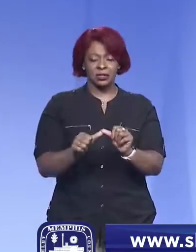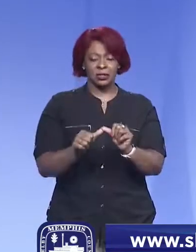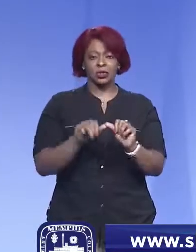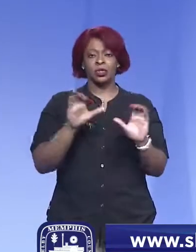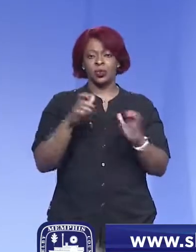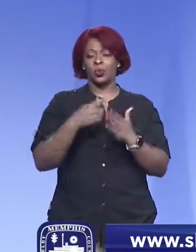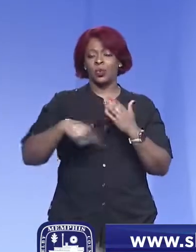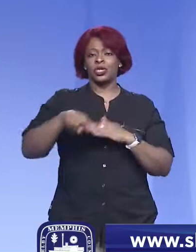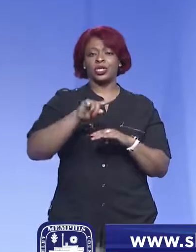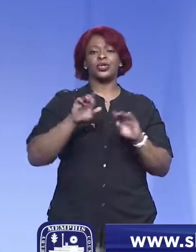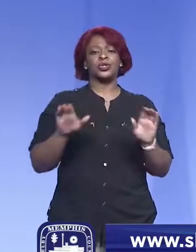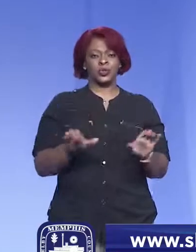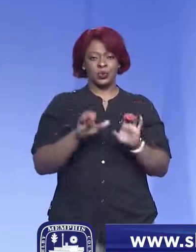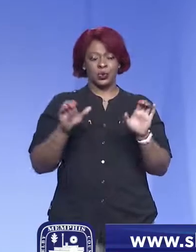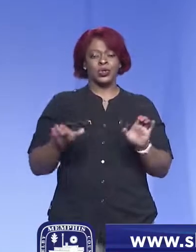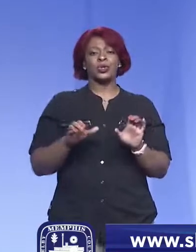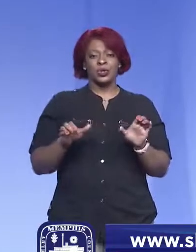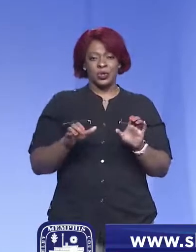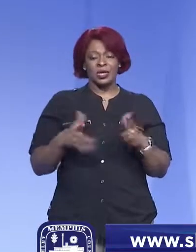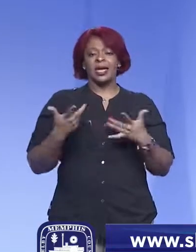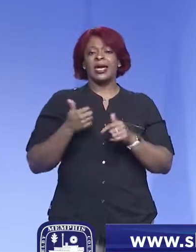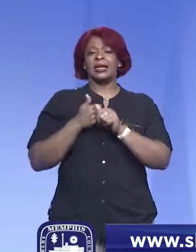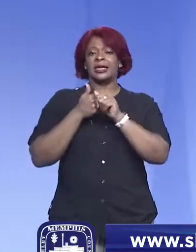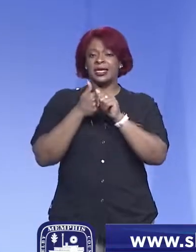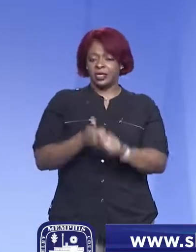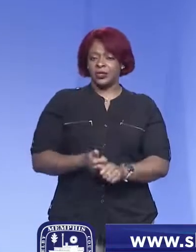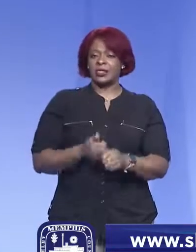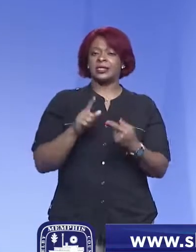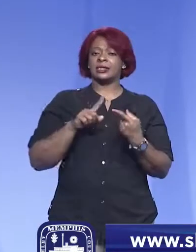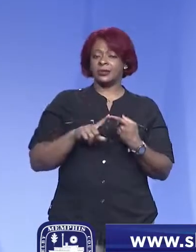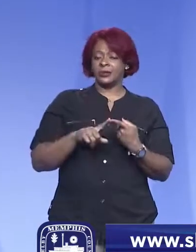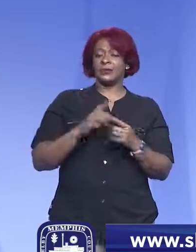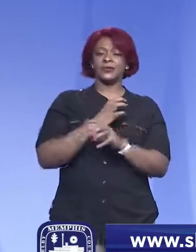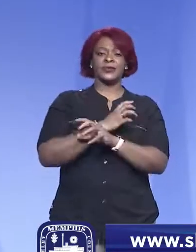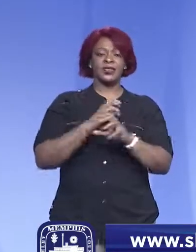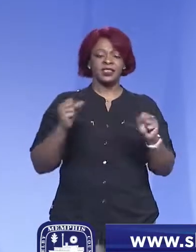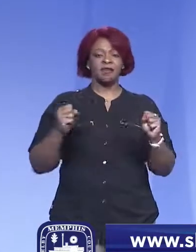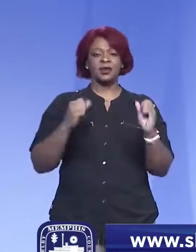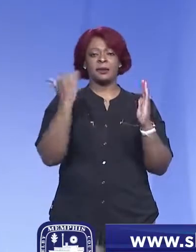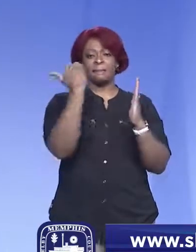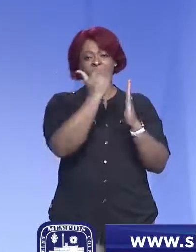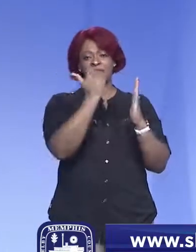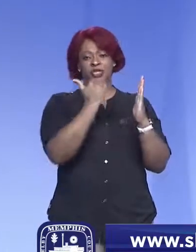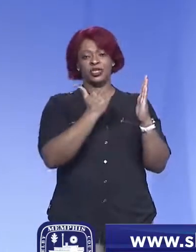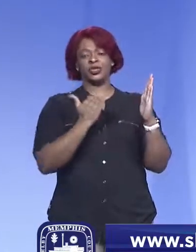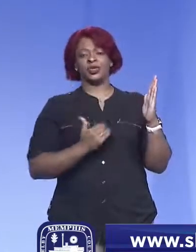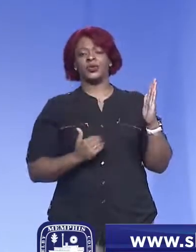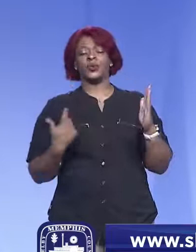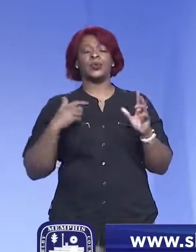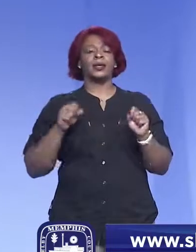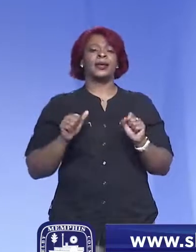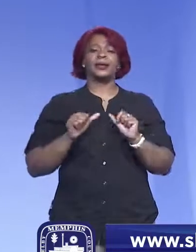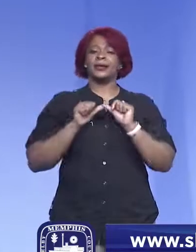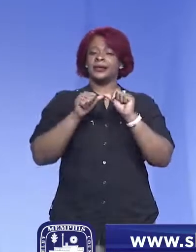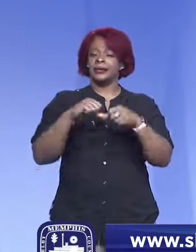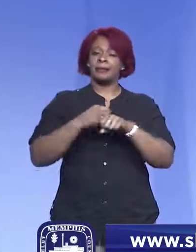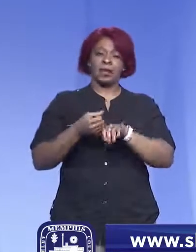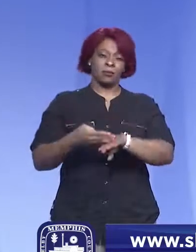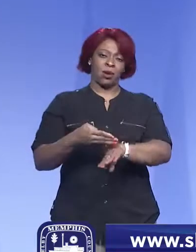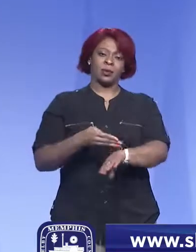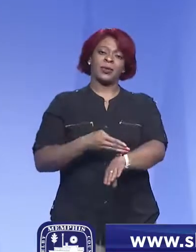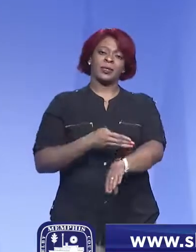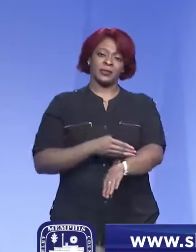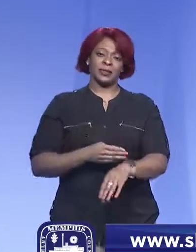what you're doing in terms of adherence to the safety measures so that we continue to make